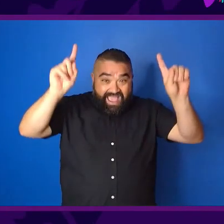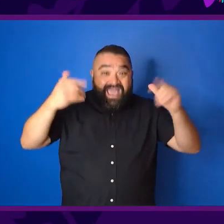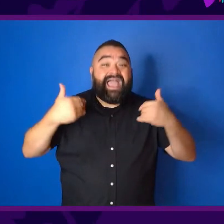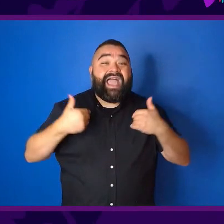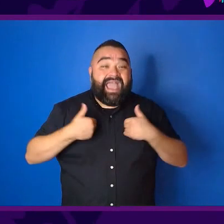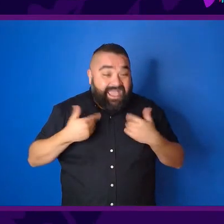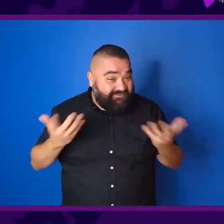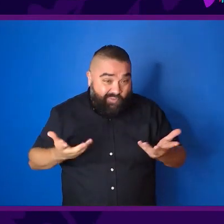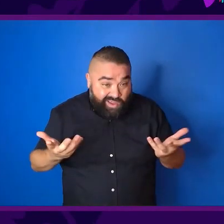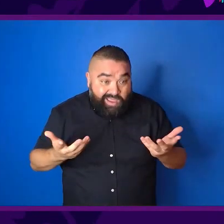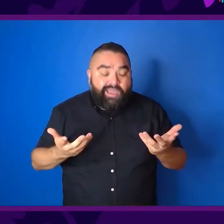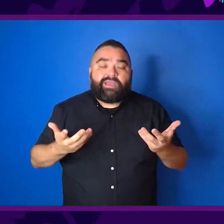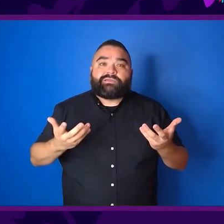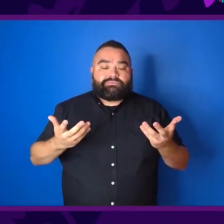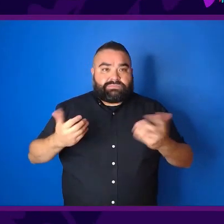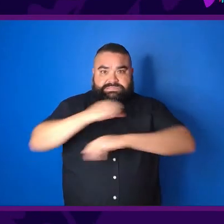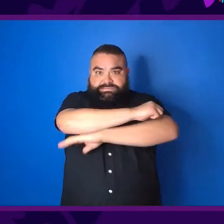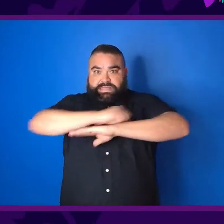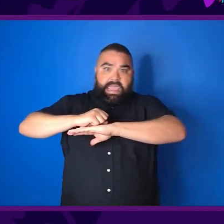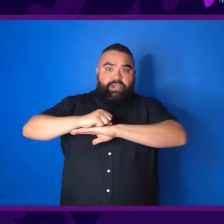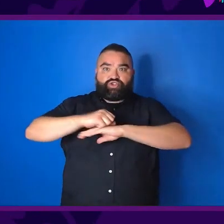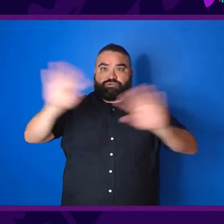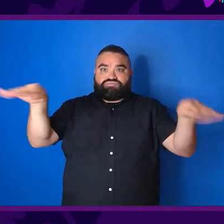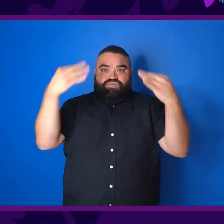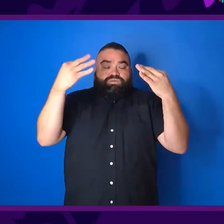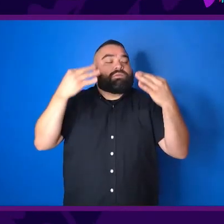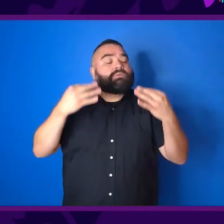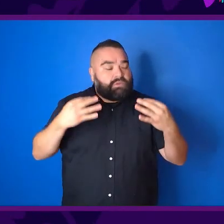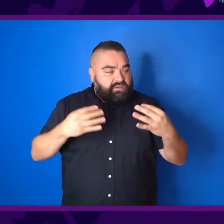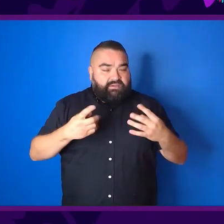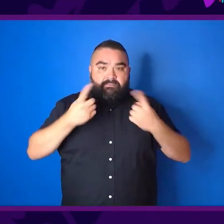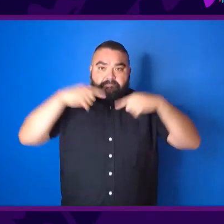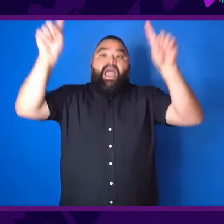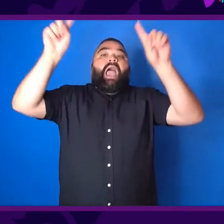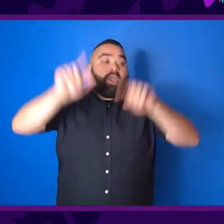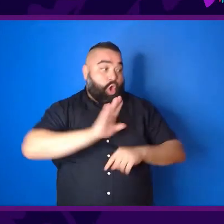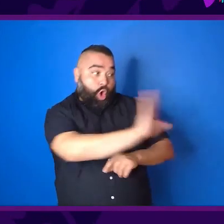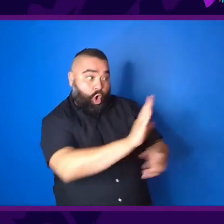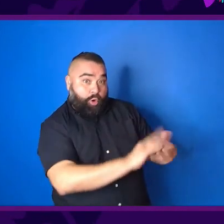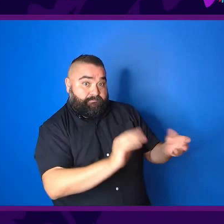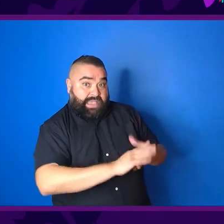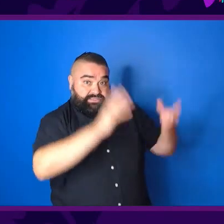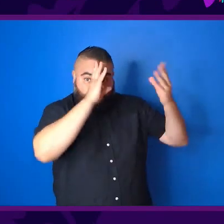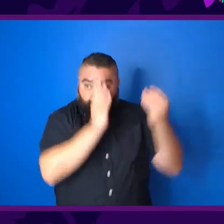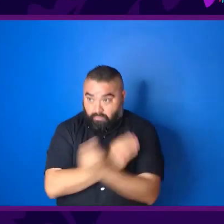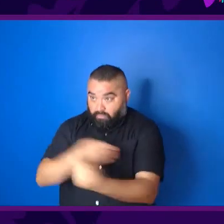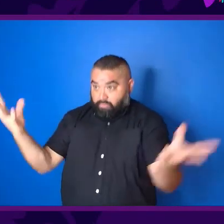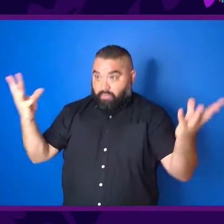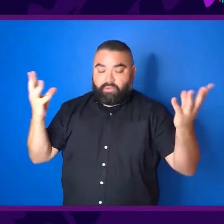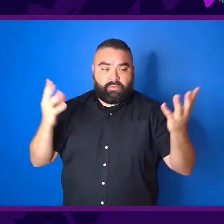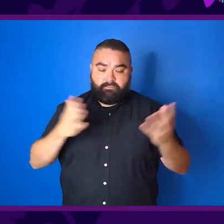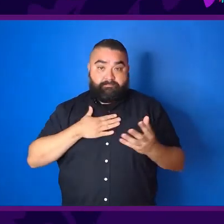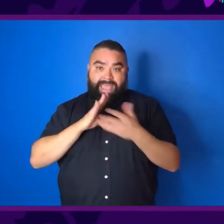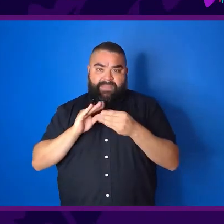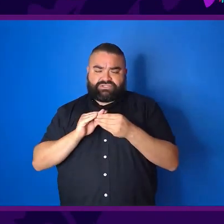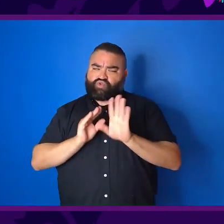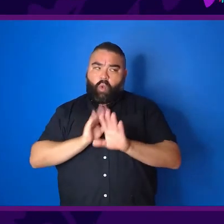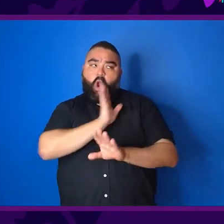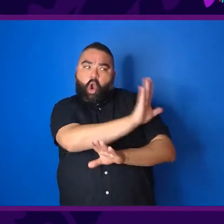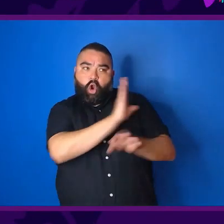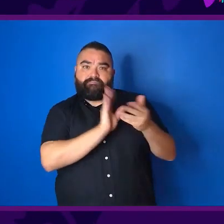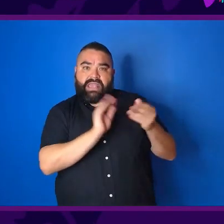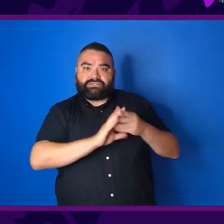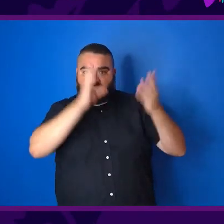people with her message, not my message, her message. And but she didn't reach out to me because I